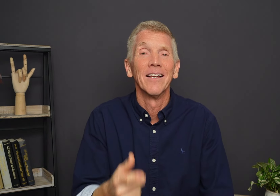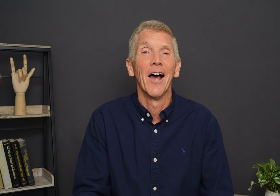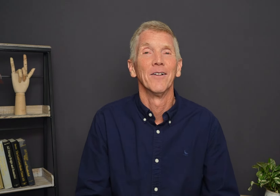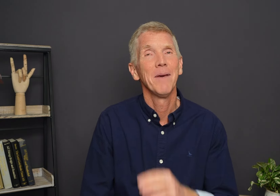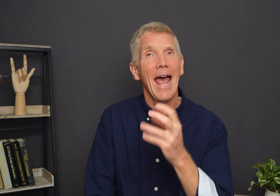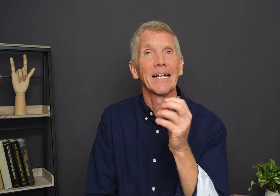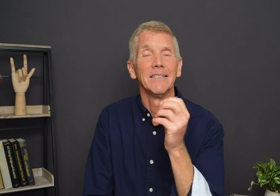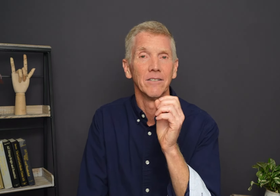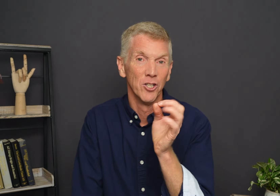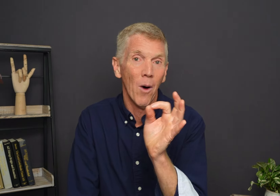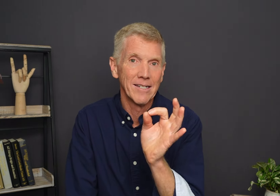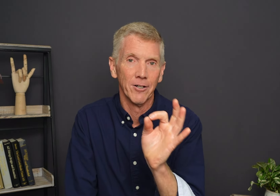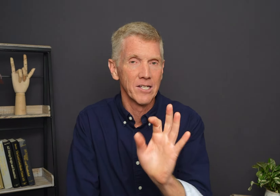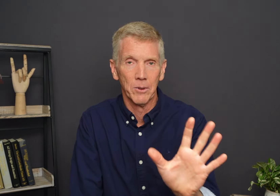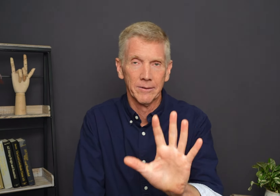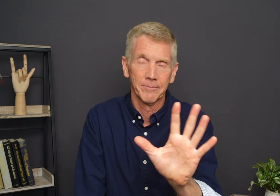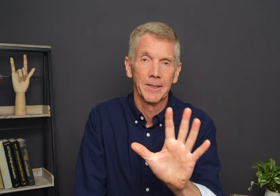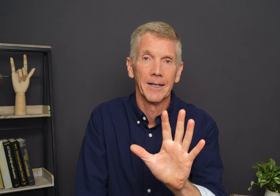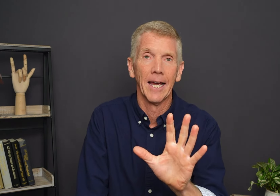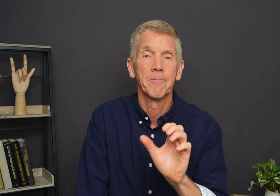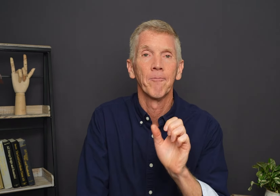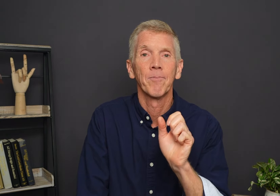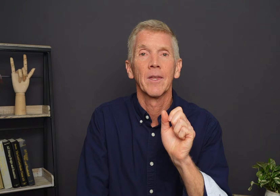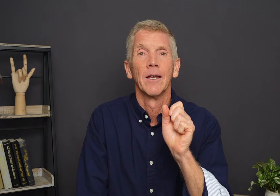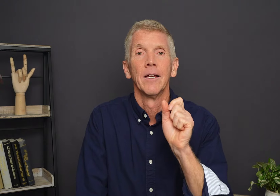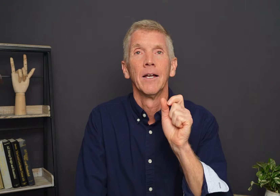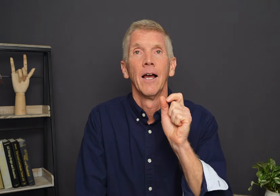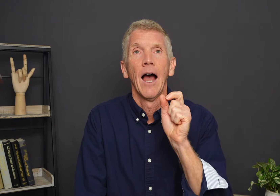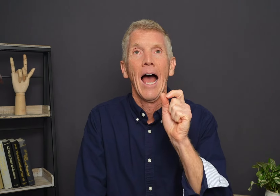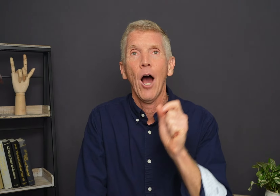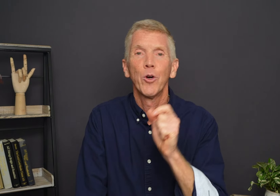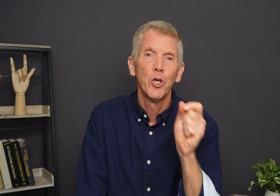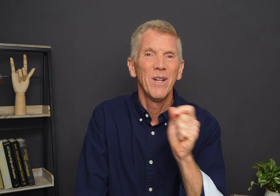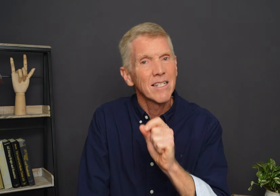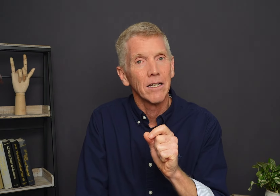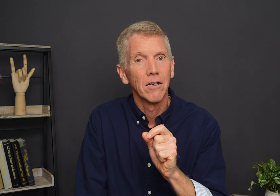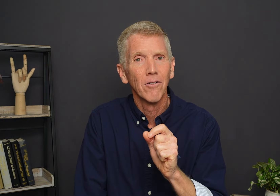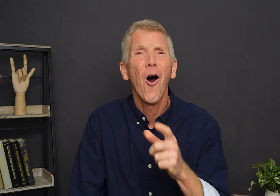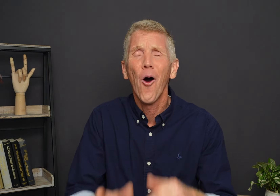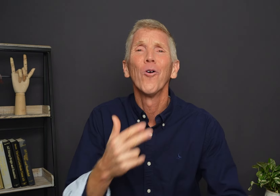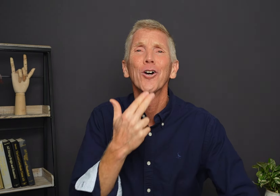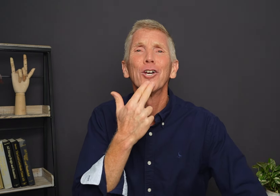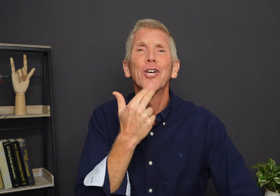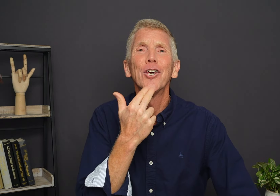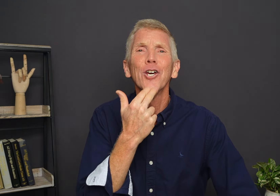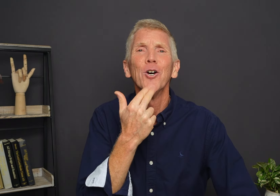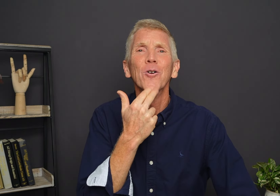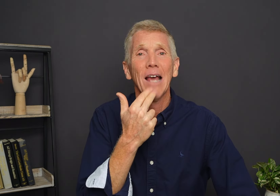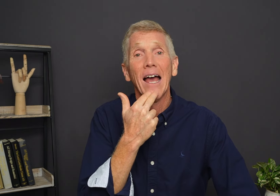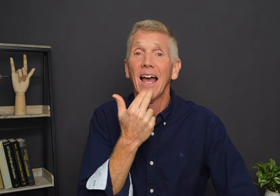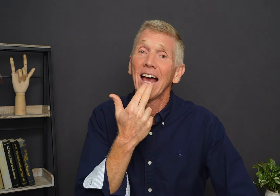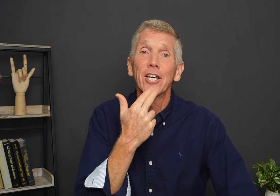Now, let me add a little nuance here in this one, okay? How cute is it? Oh, cute, yeah,